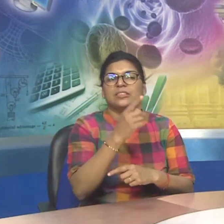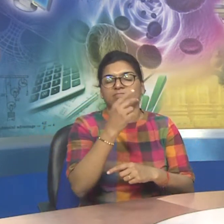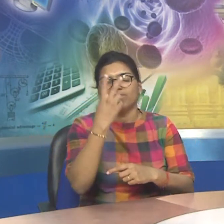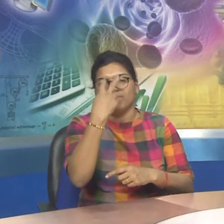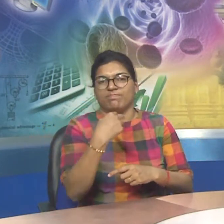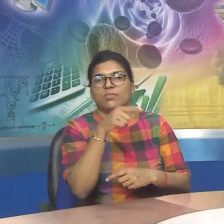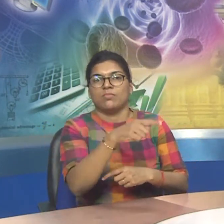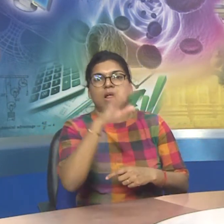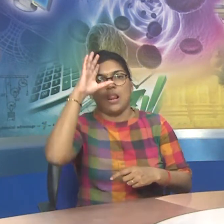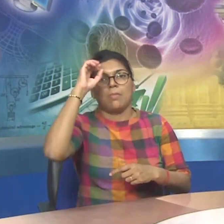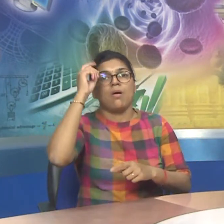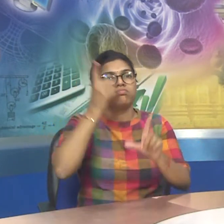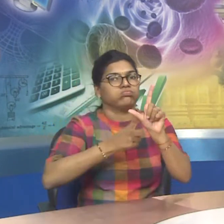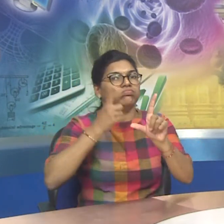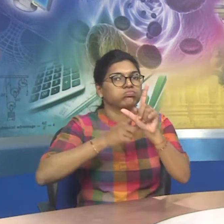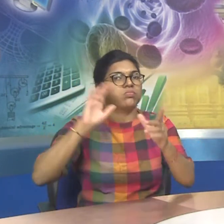So these lines are inscripted